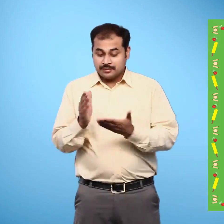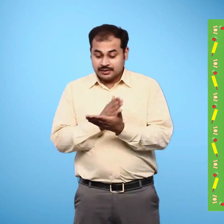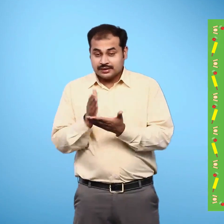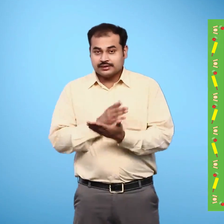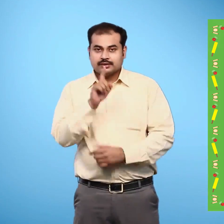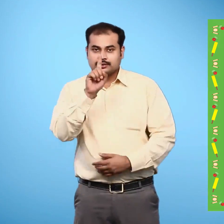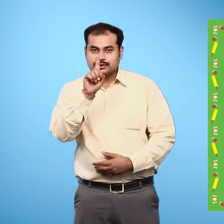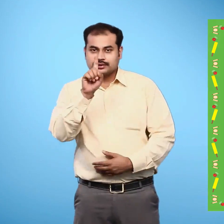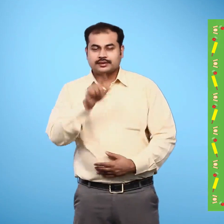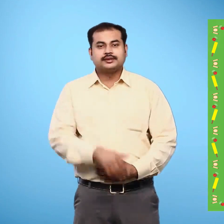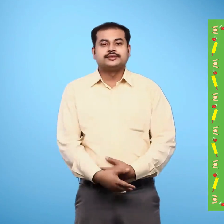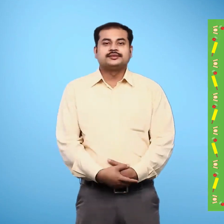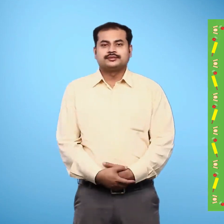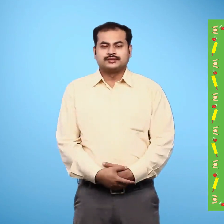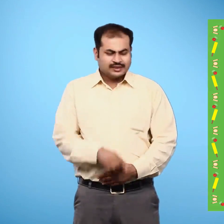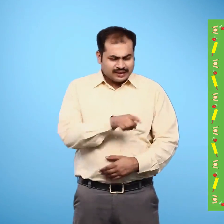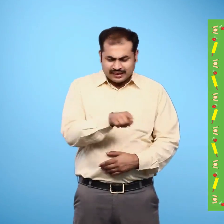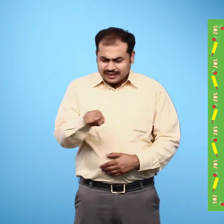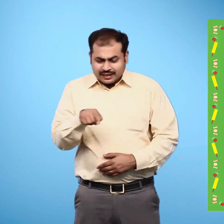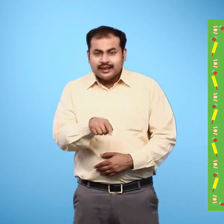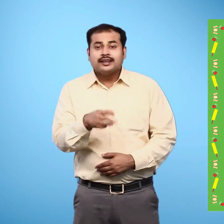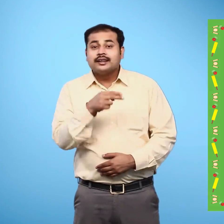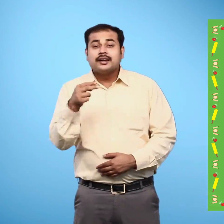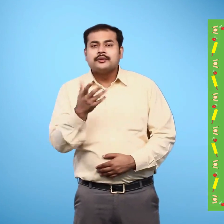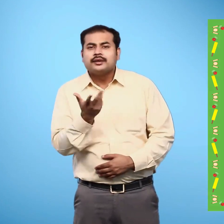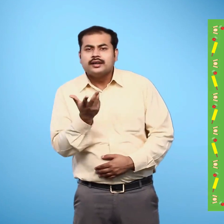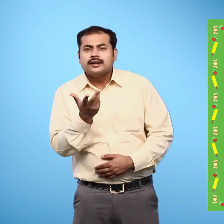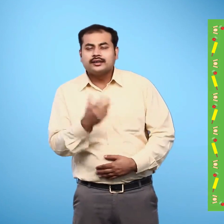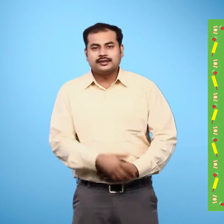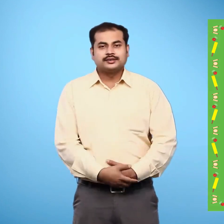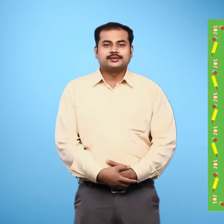Page 1. Guess its name.